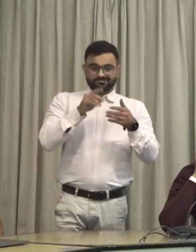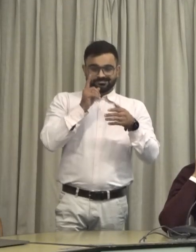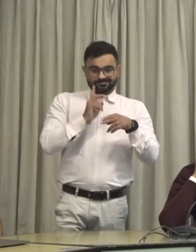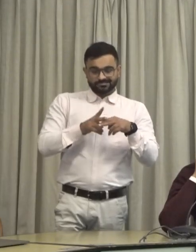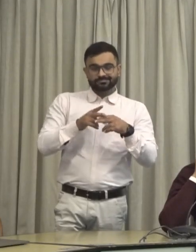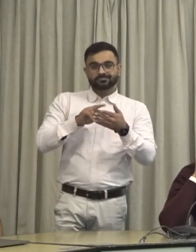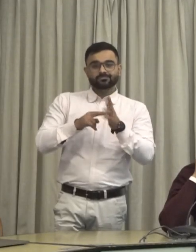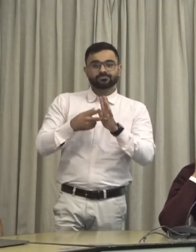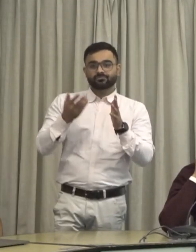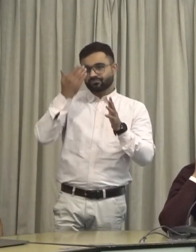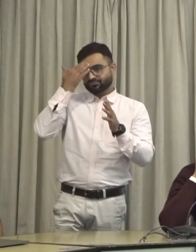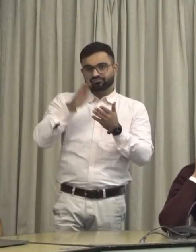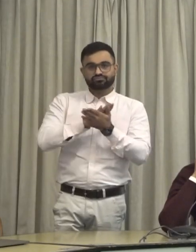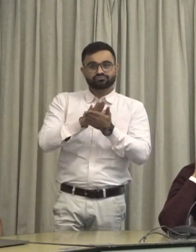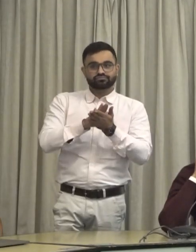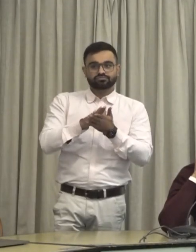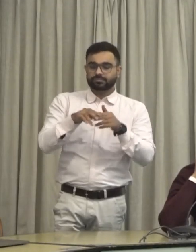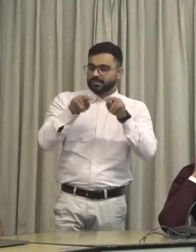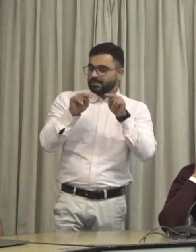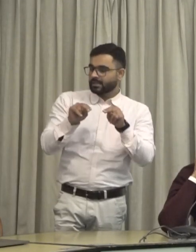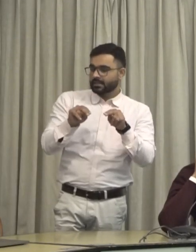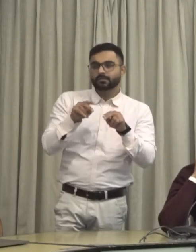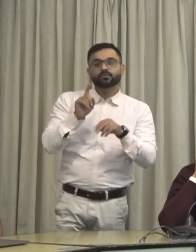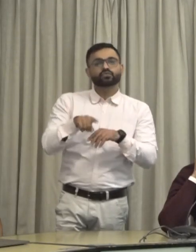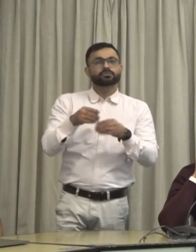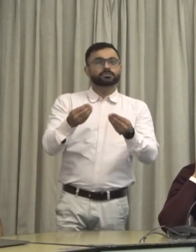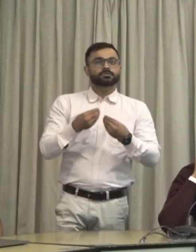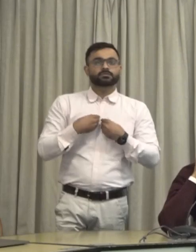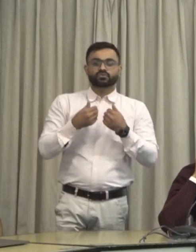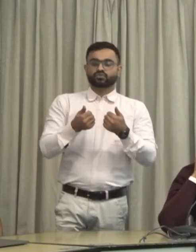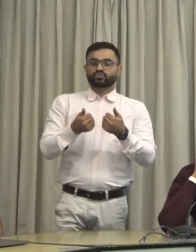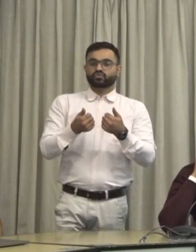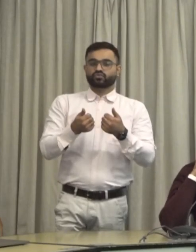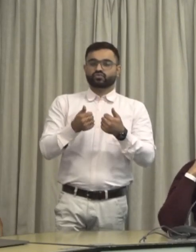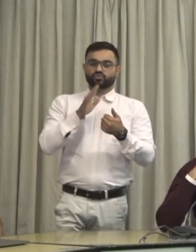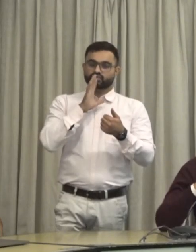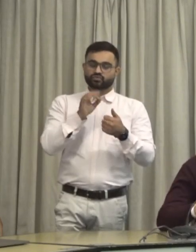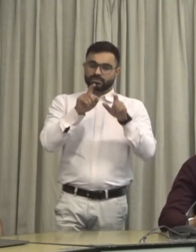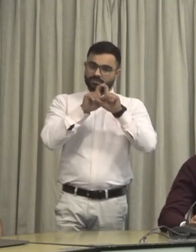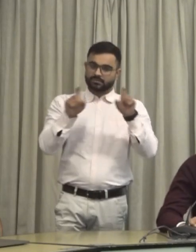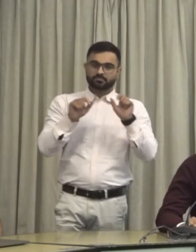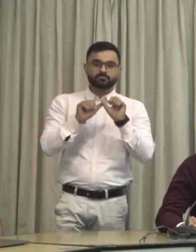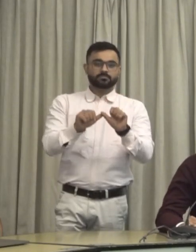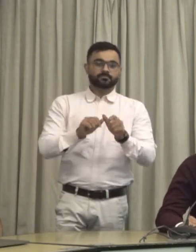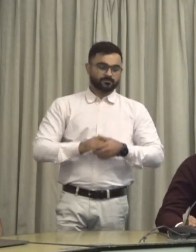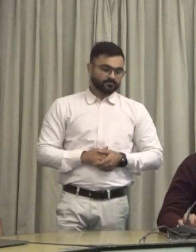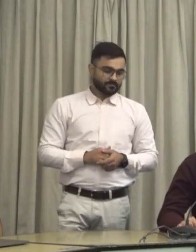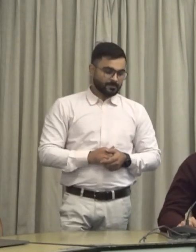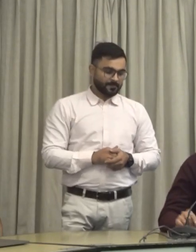to be meaningful, I don't think that is required, and that gives a very good, absolutely clear answer.